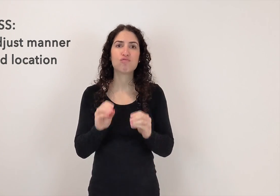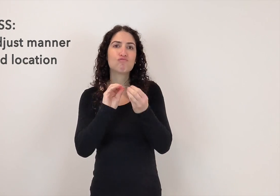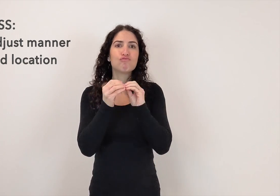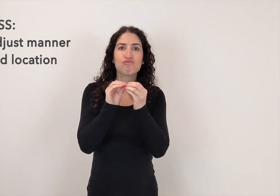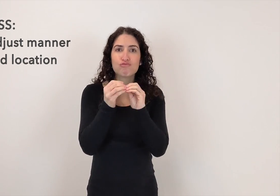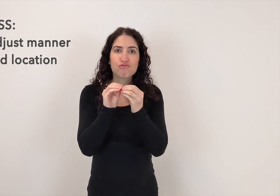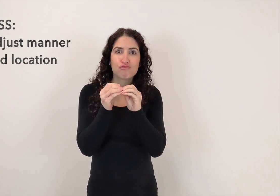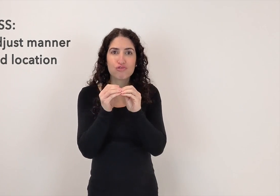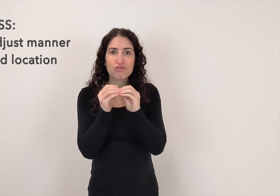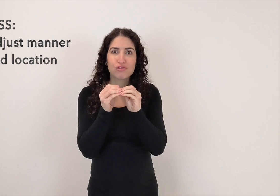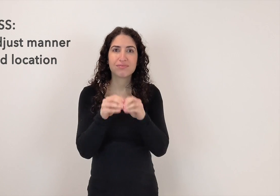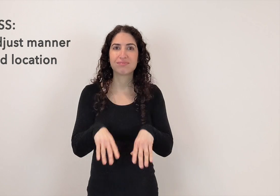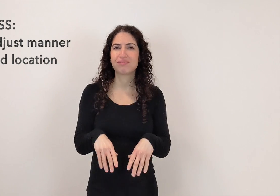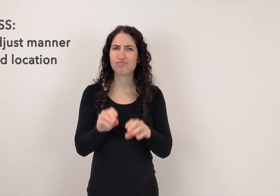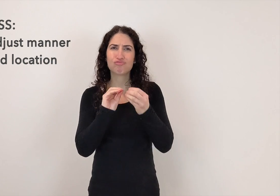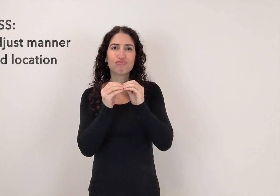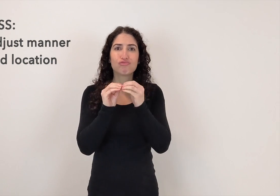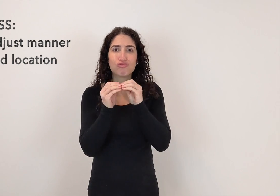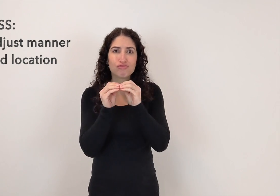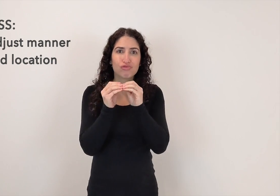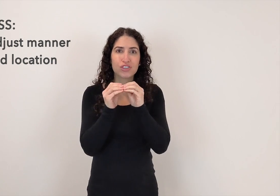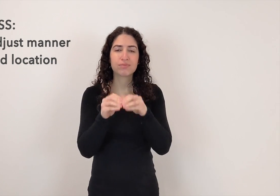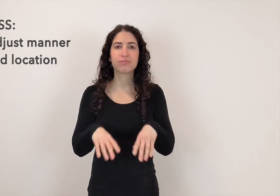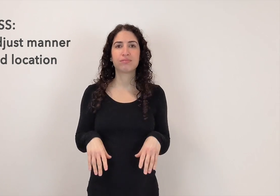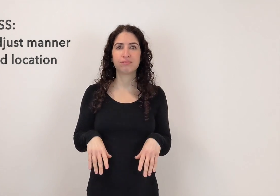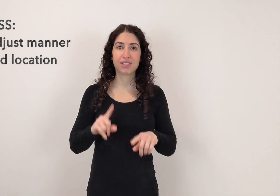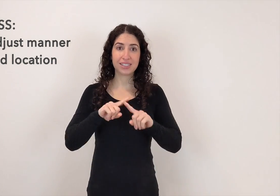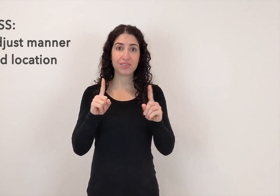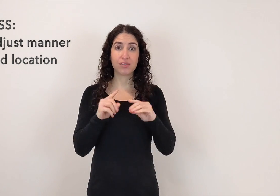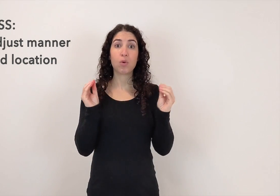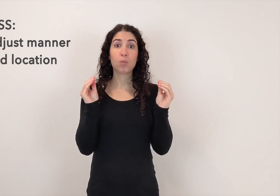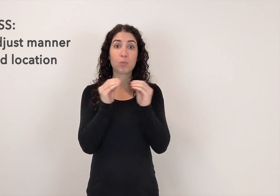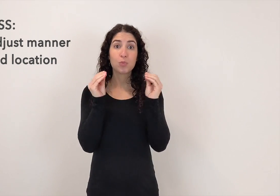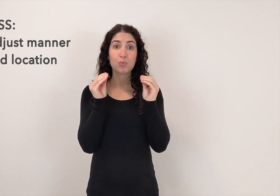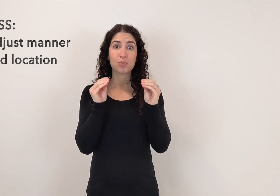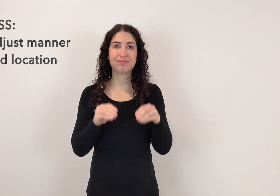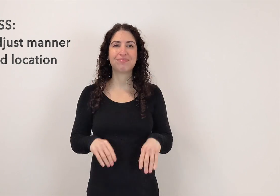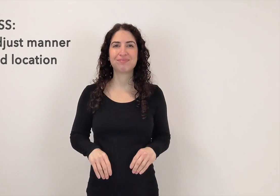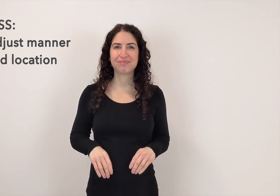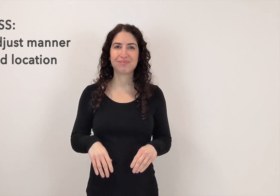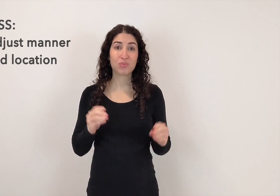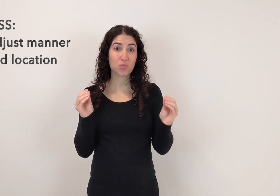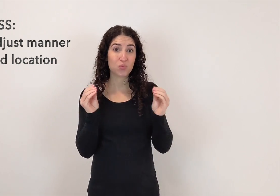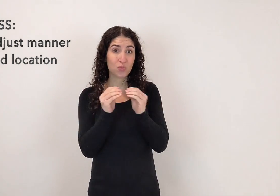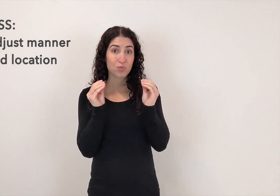example, smooching is different from a peck.